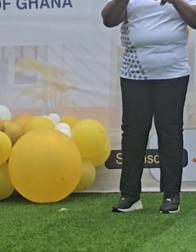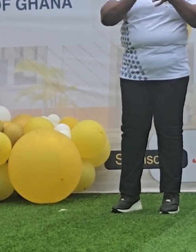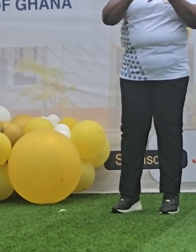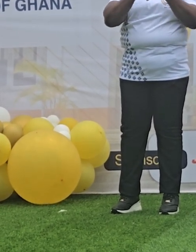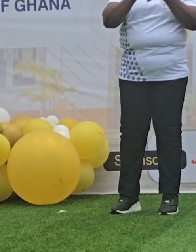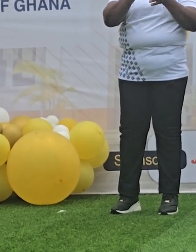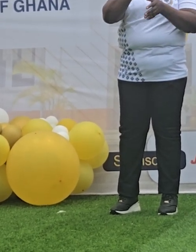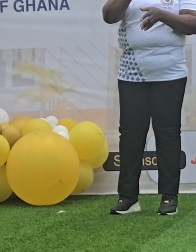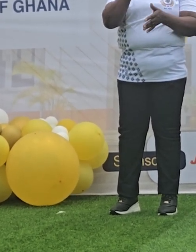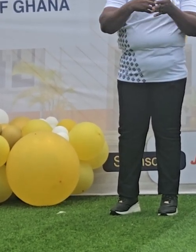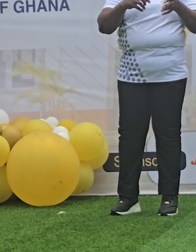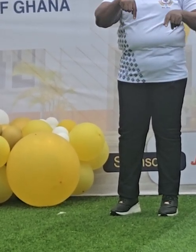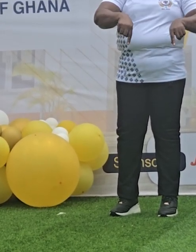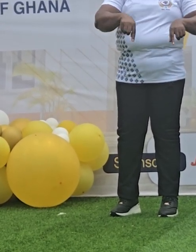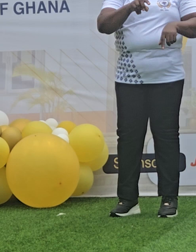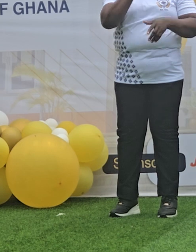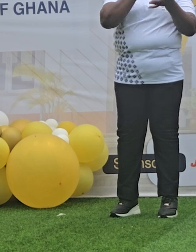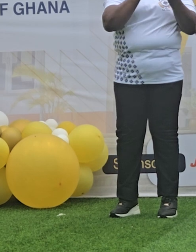1,024 in the city campus,